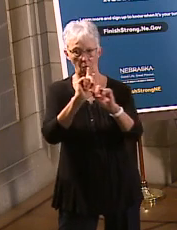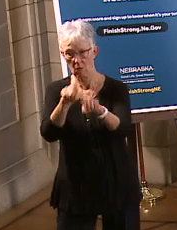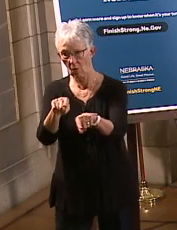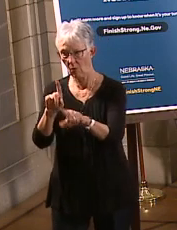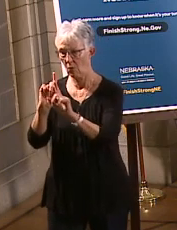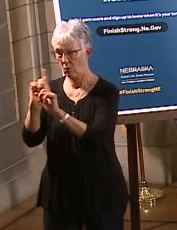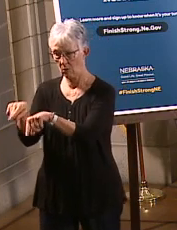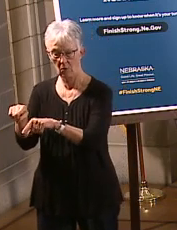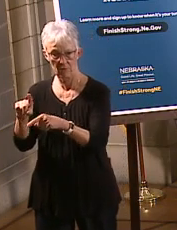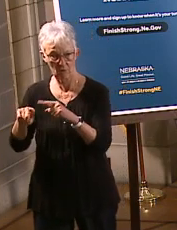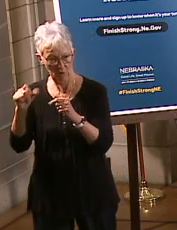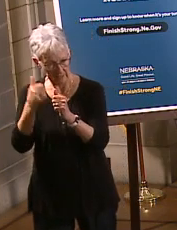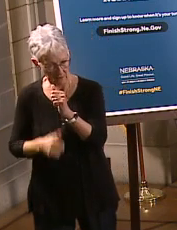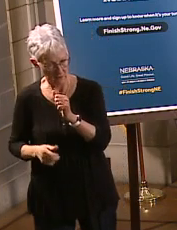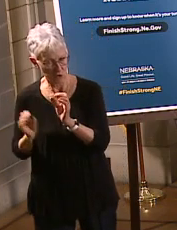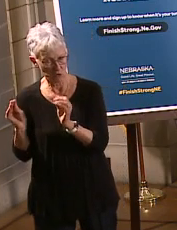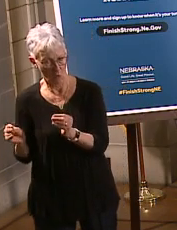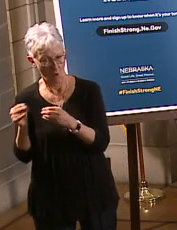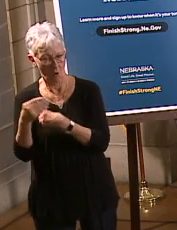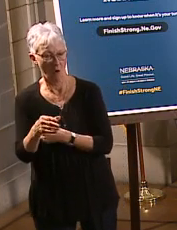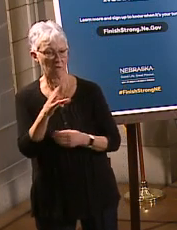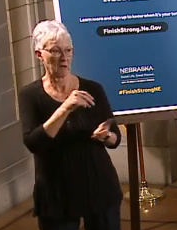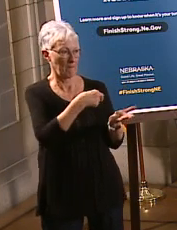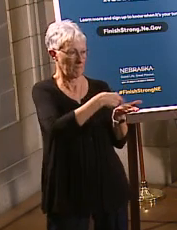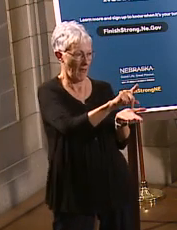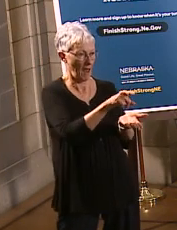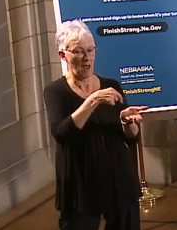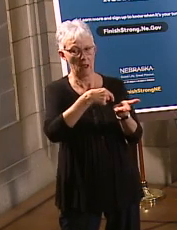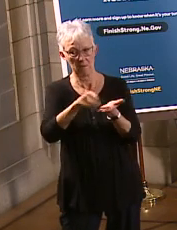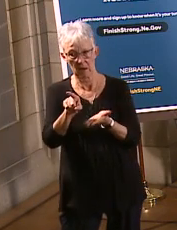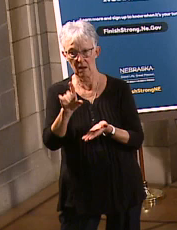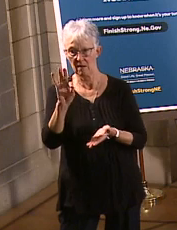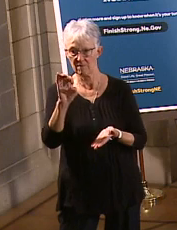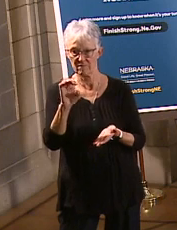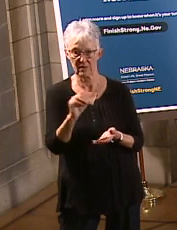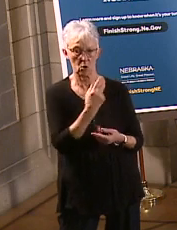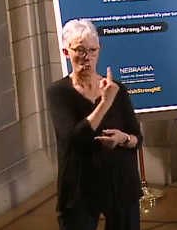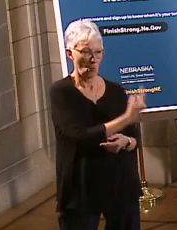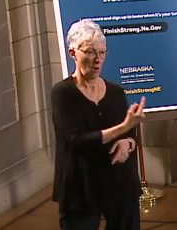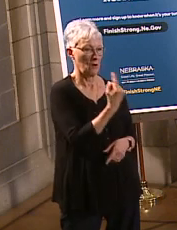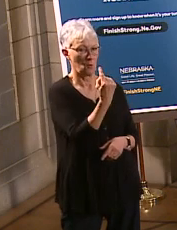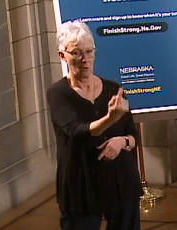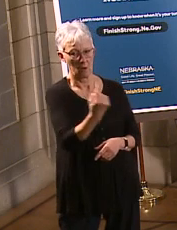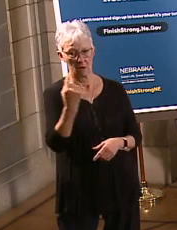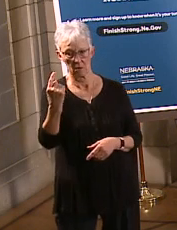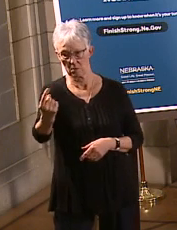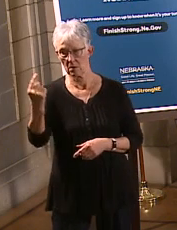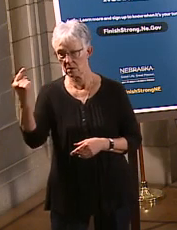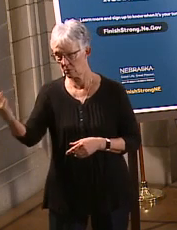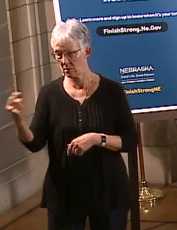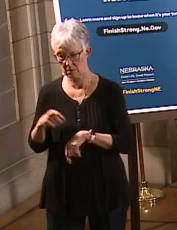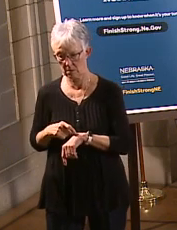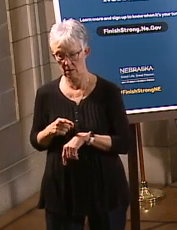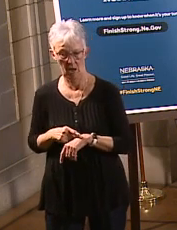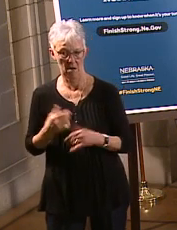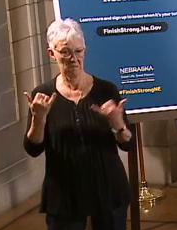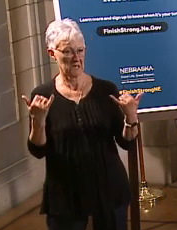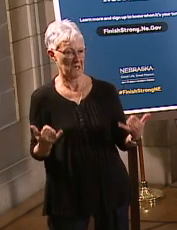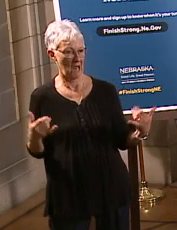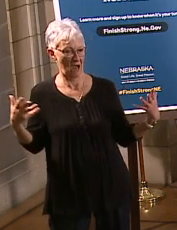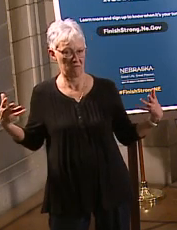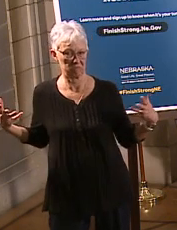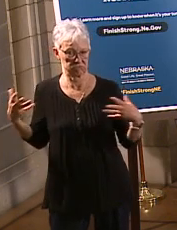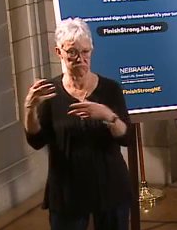treasurer renewals and paying each of the fees one by one is now a simplified and streamlined